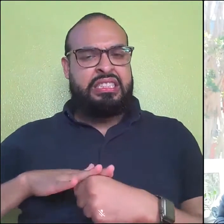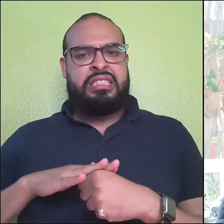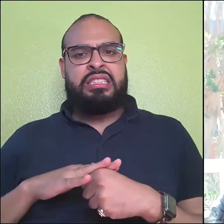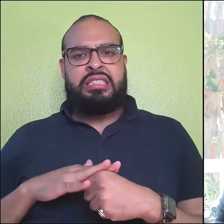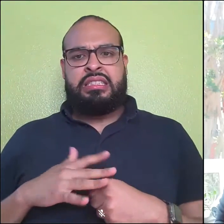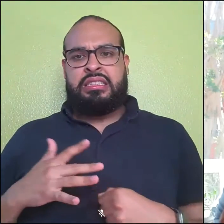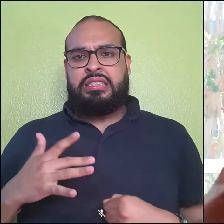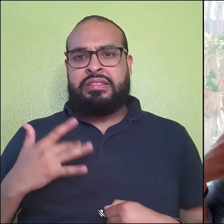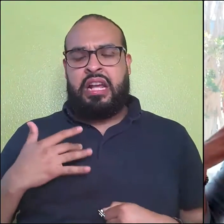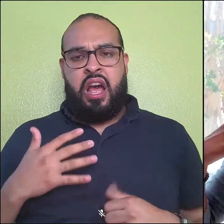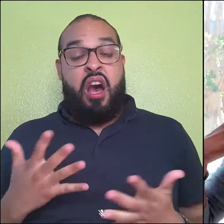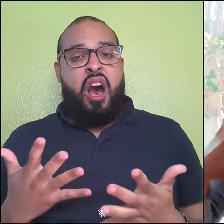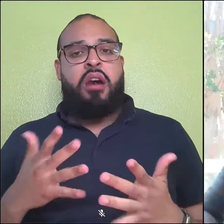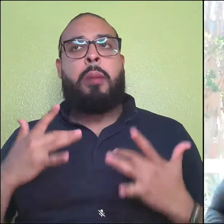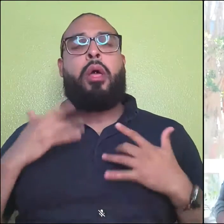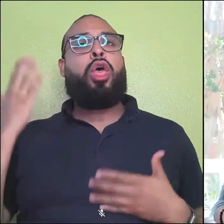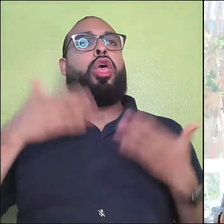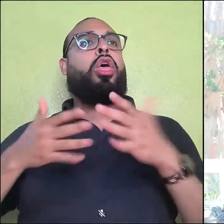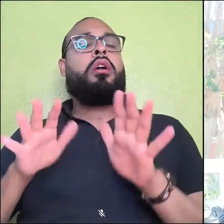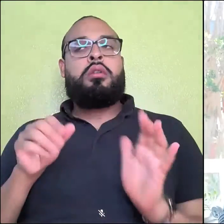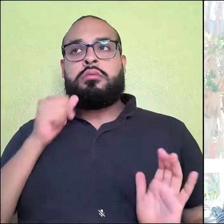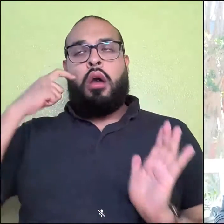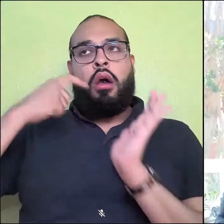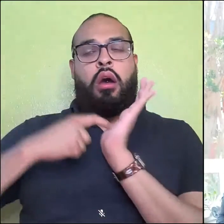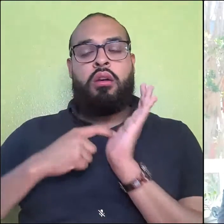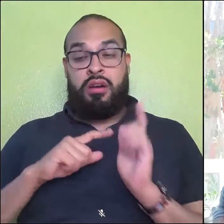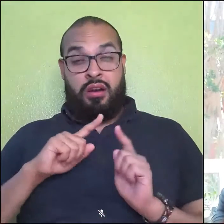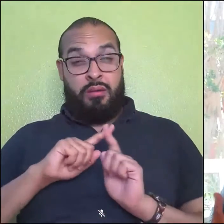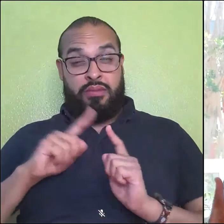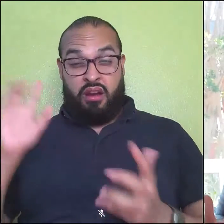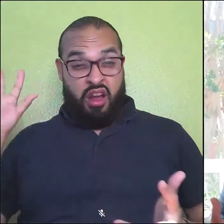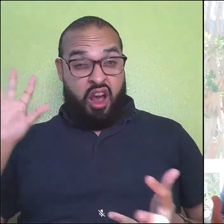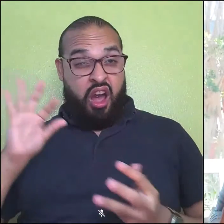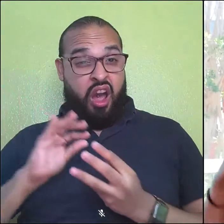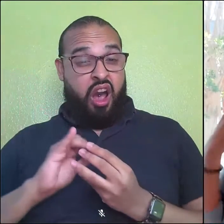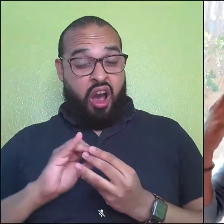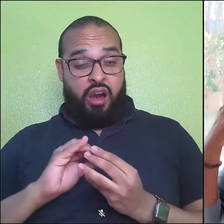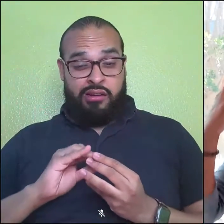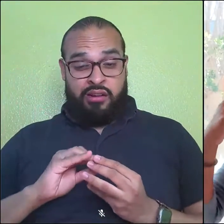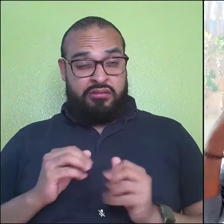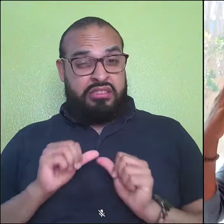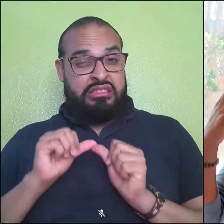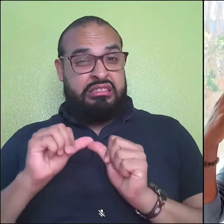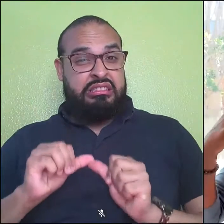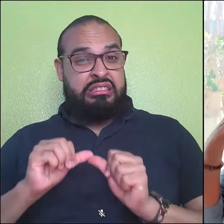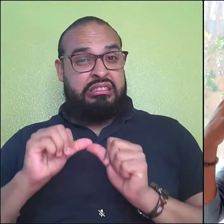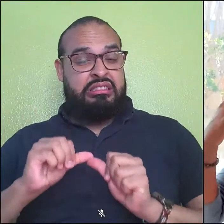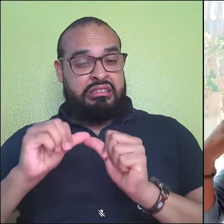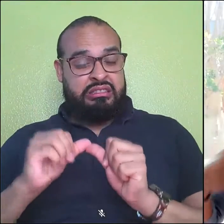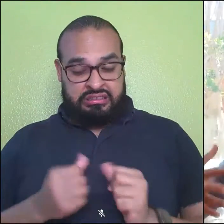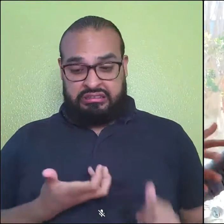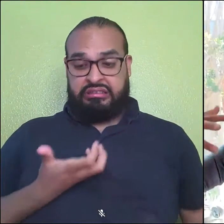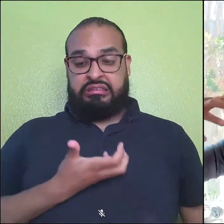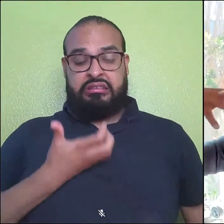never really acknowledge it. And then the buildup of these emotions that never really get acknowledged actually impact our psyche and our